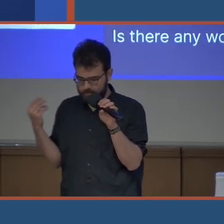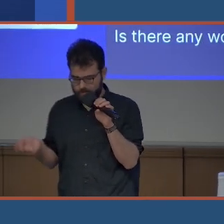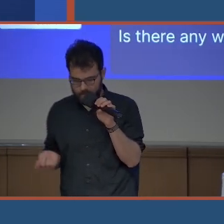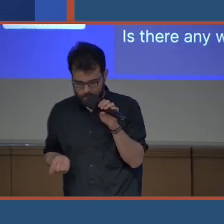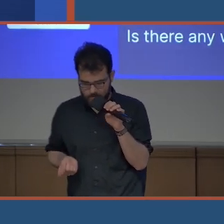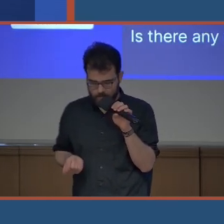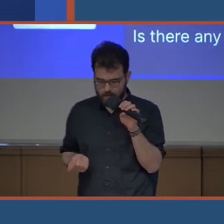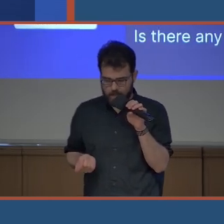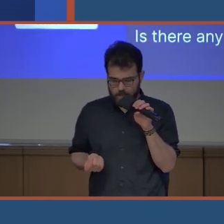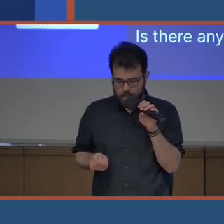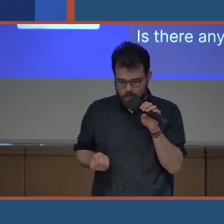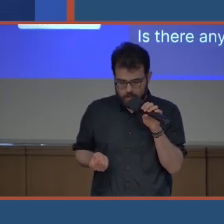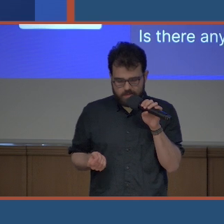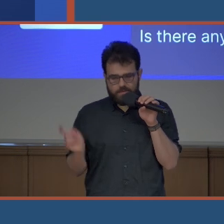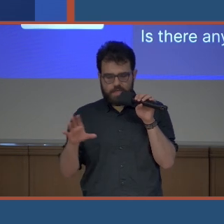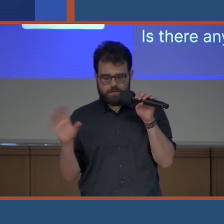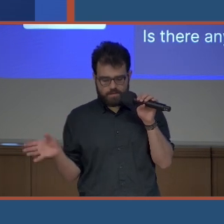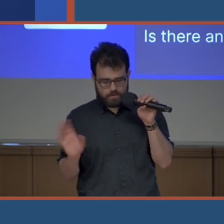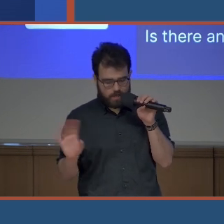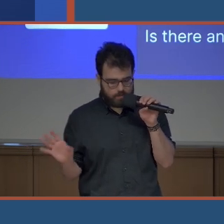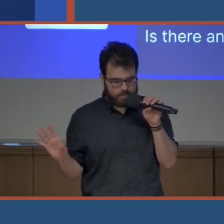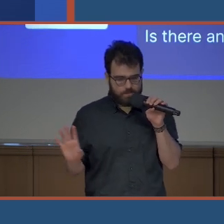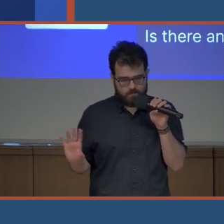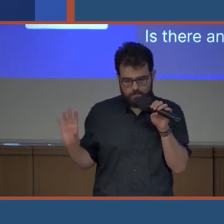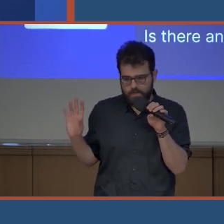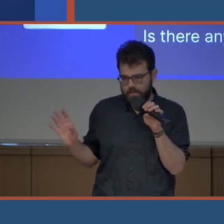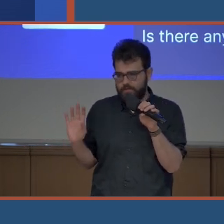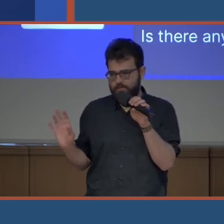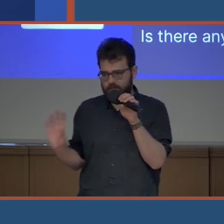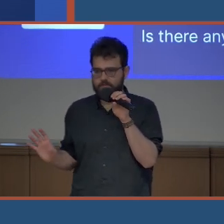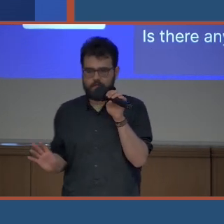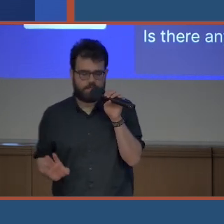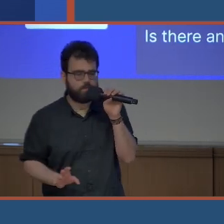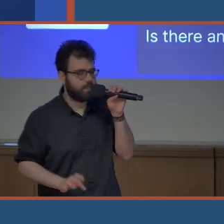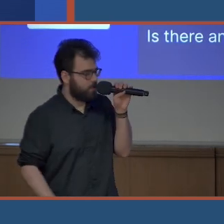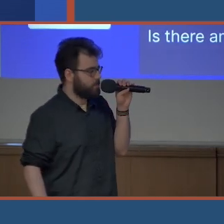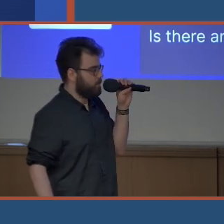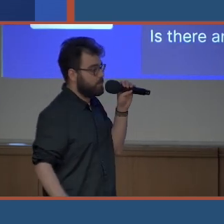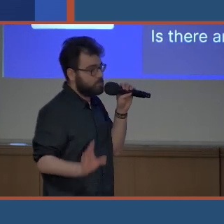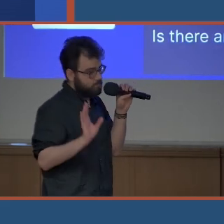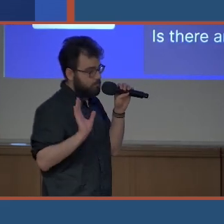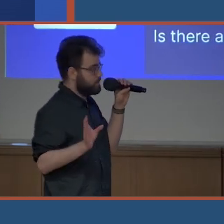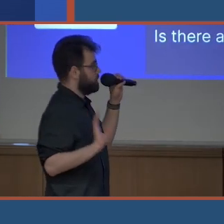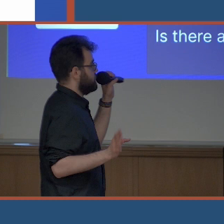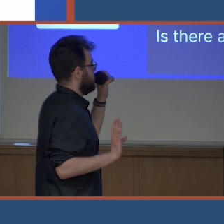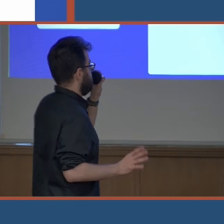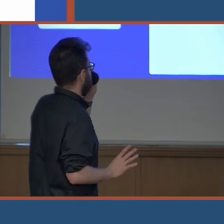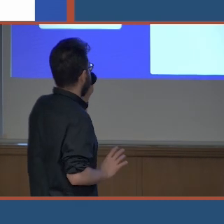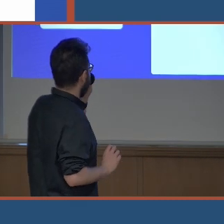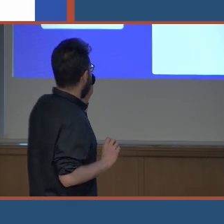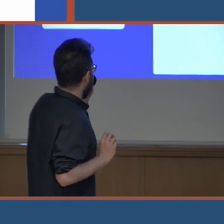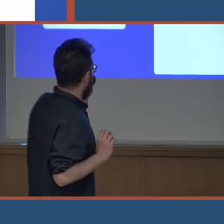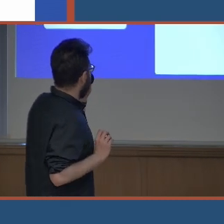learn the vocabulary. Sometimes the grammar is different, but not that much, I would say. So it's much, much